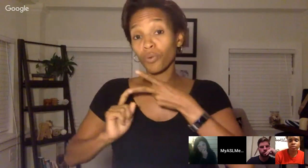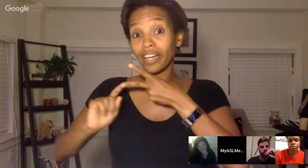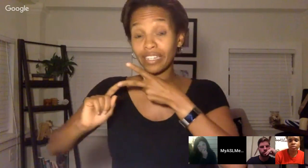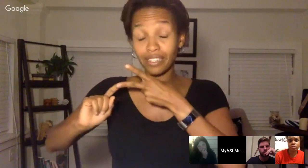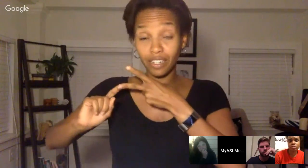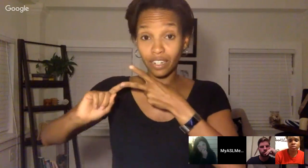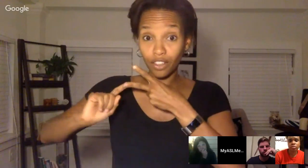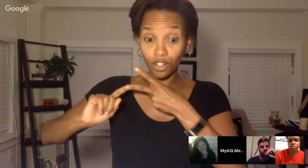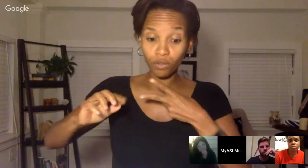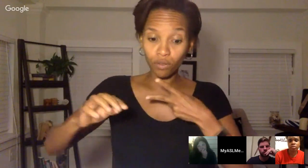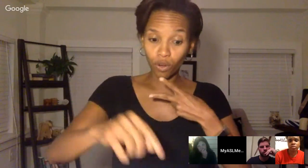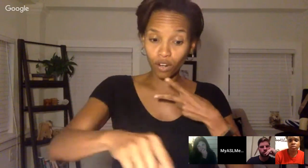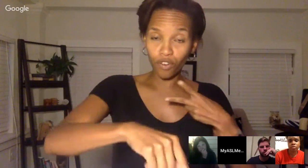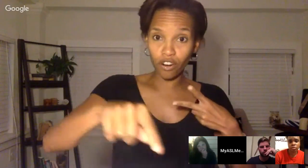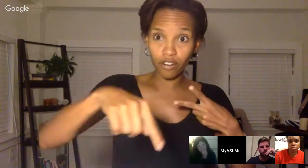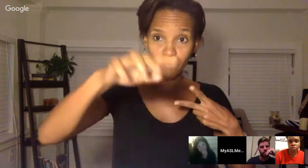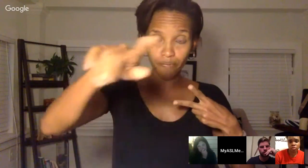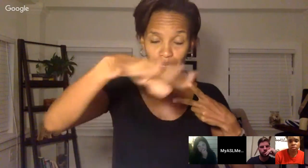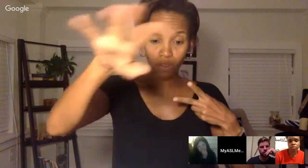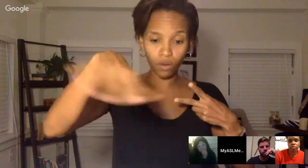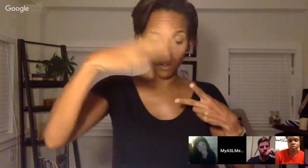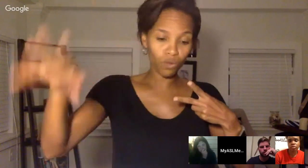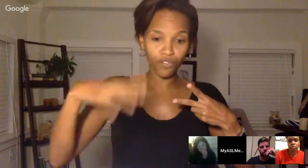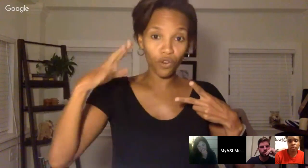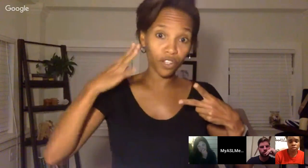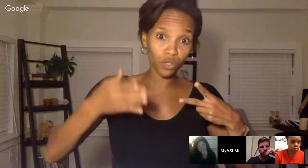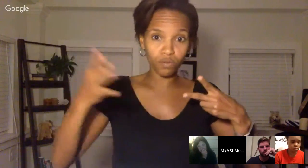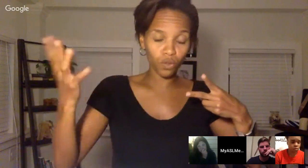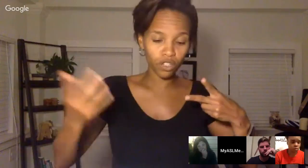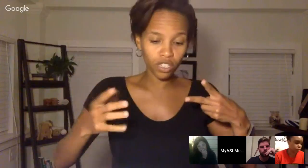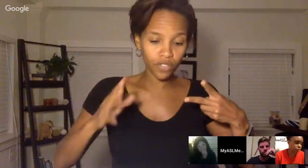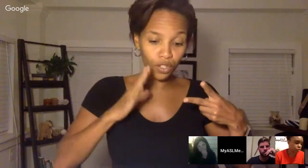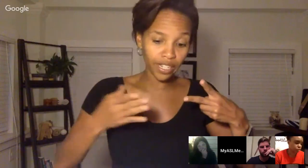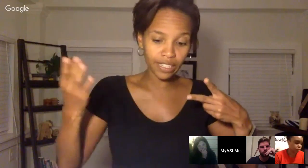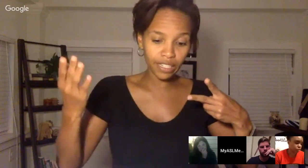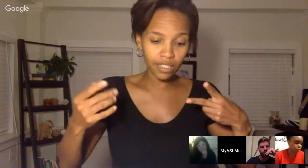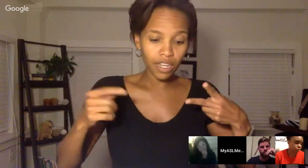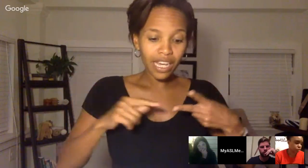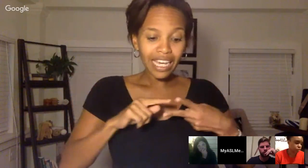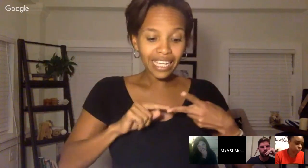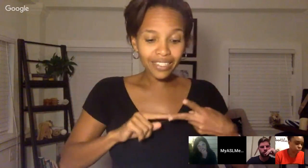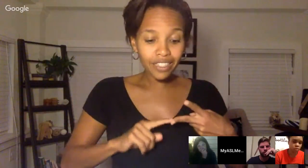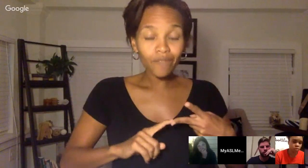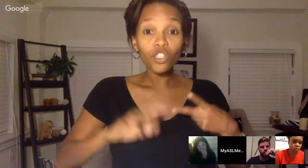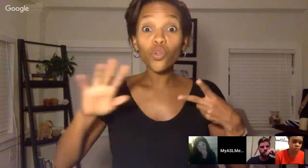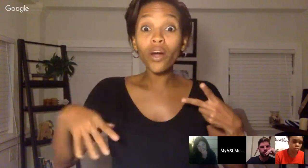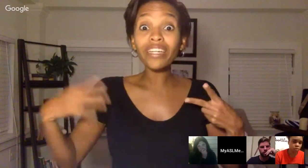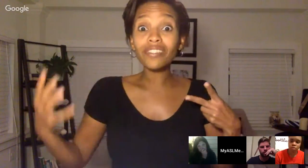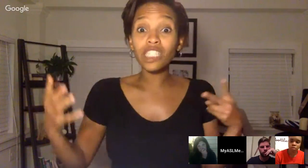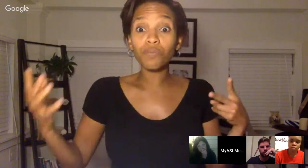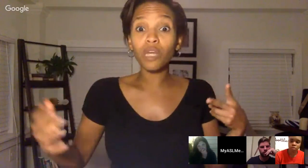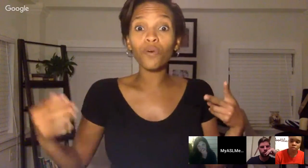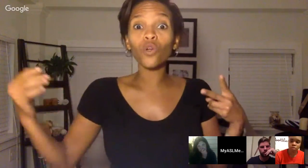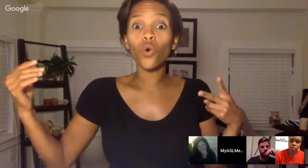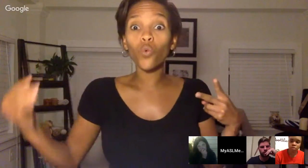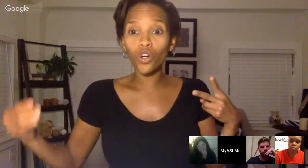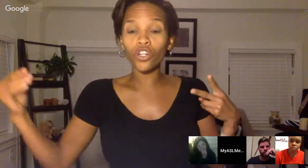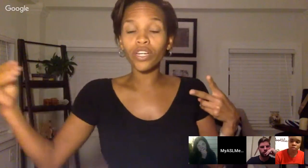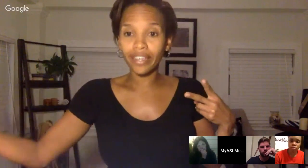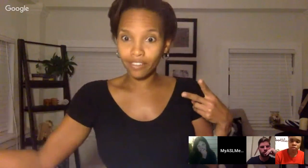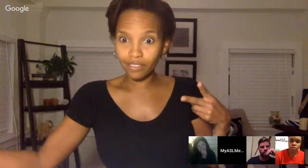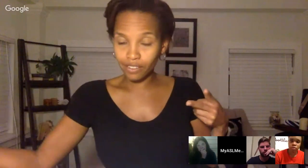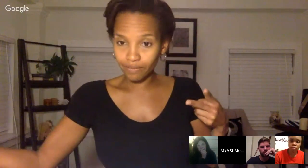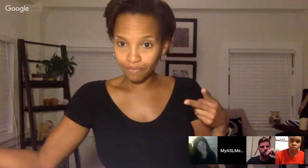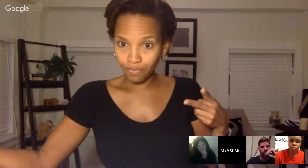to incorporate another one of our focus words, focus ideas, is 26 people